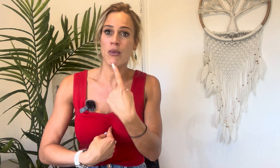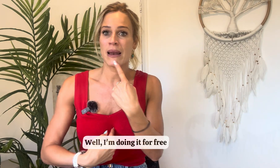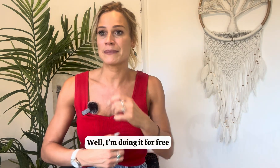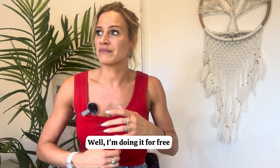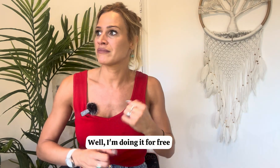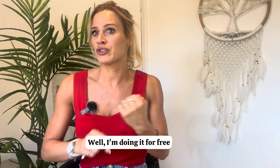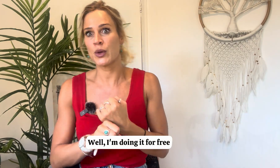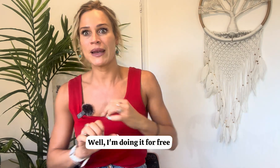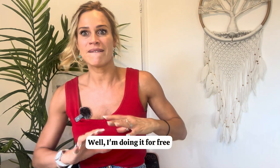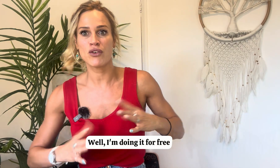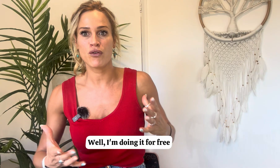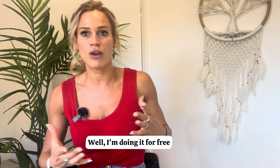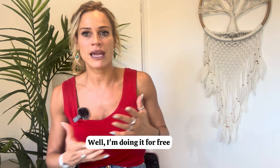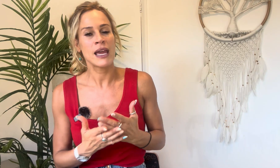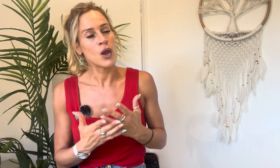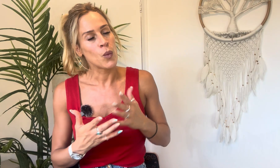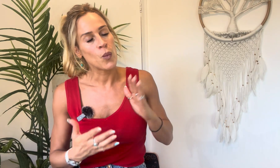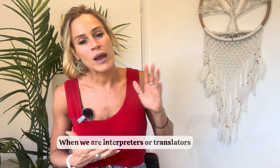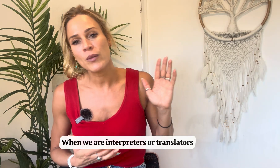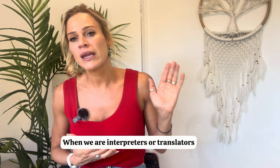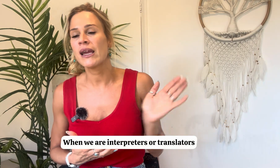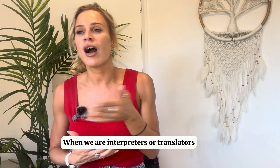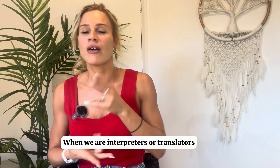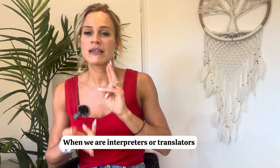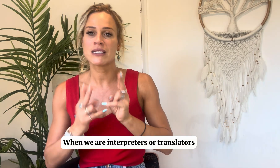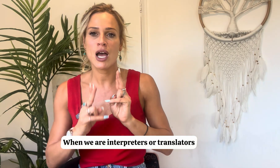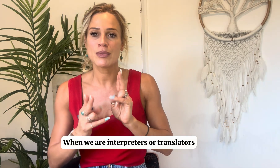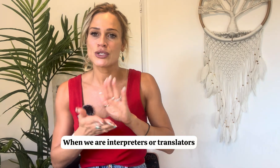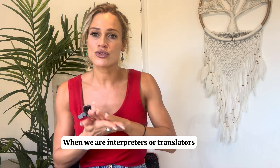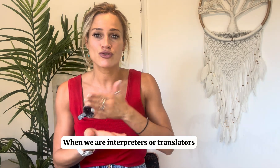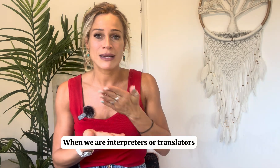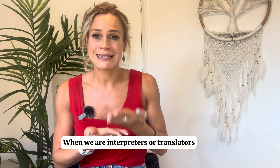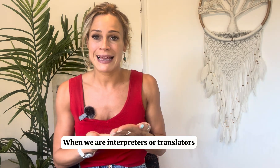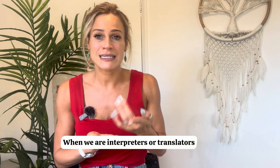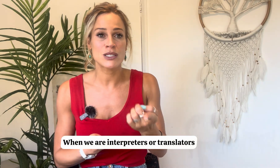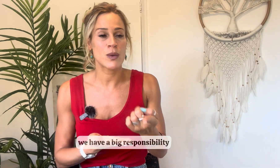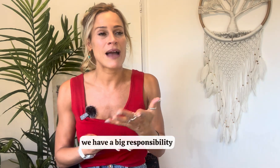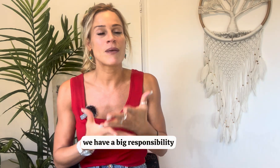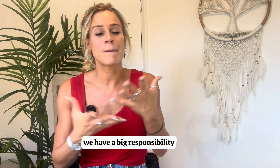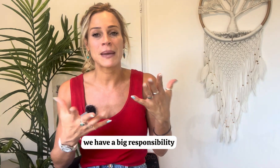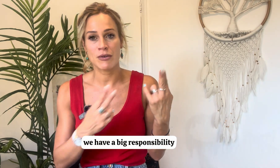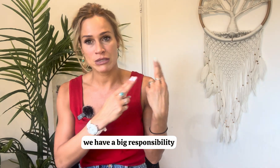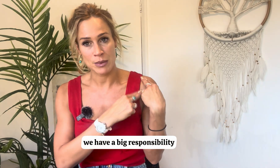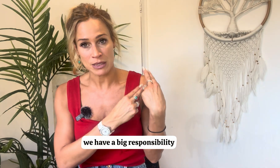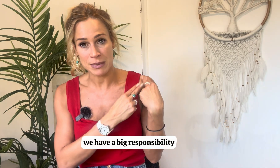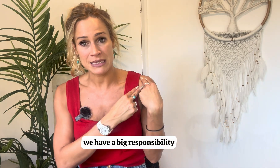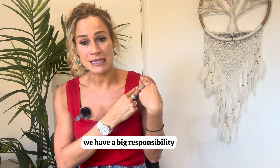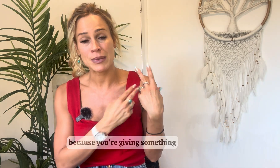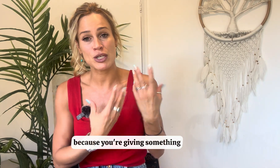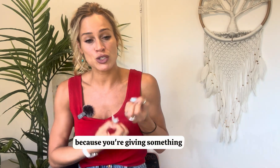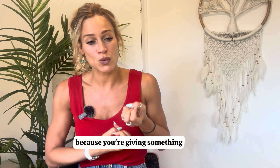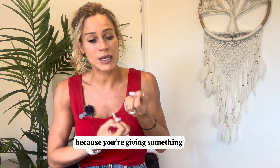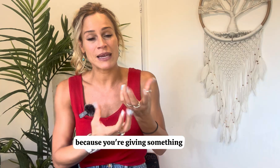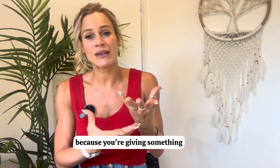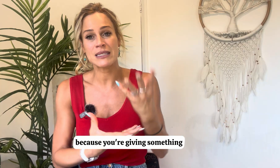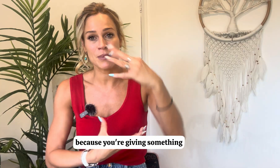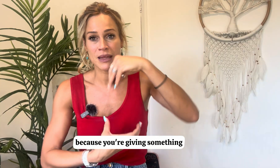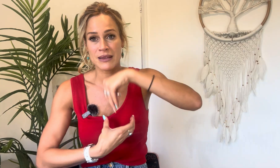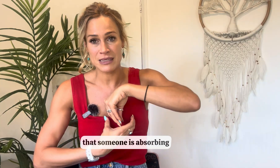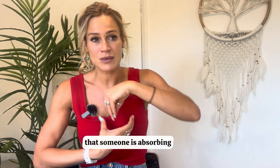I'm doing it for free. When we are interpreters or translators, we have a big responsibility because you're giving something that